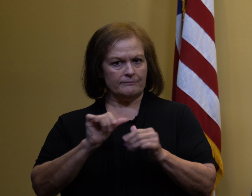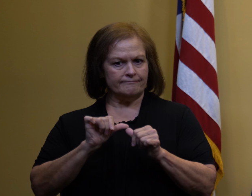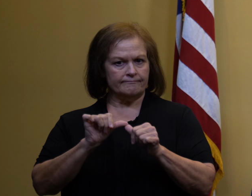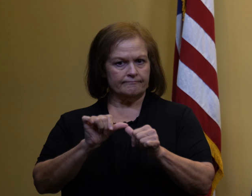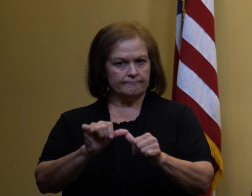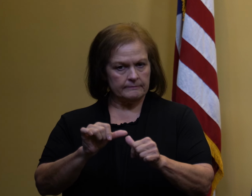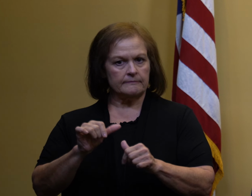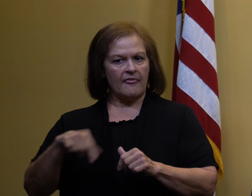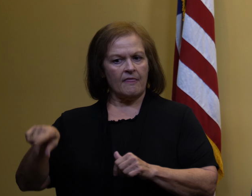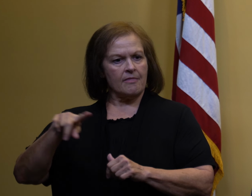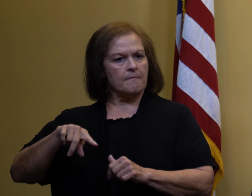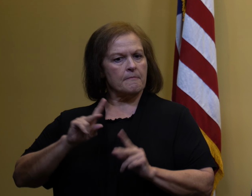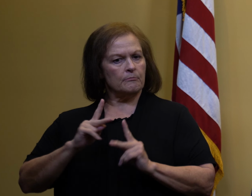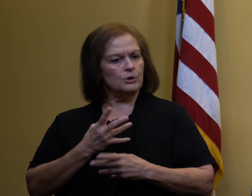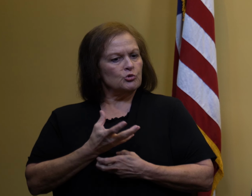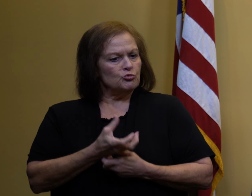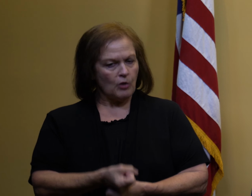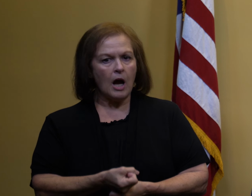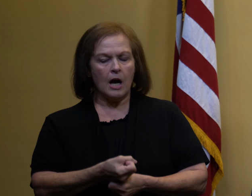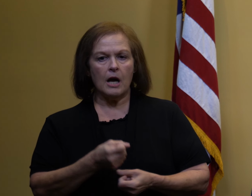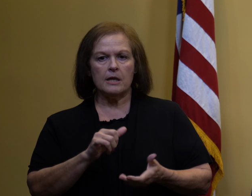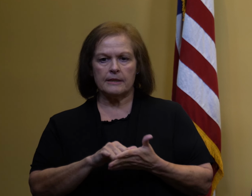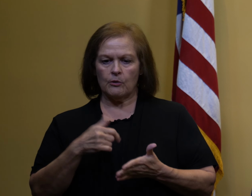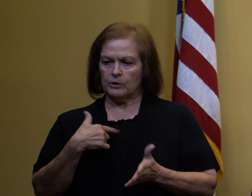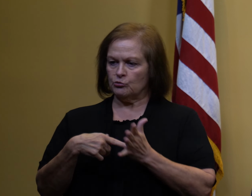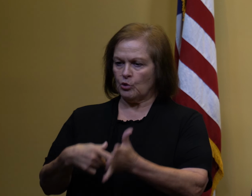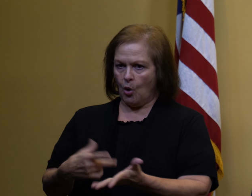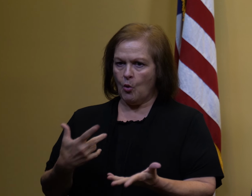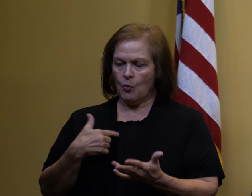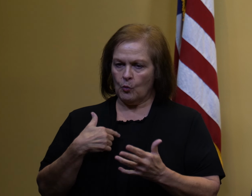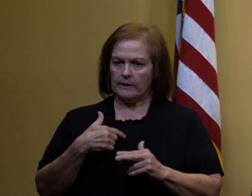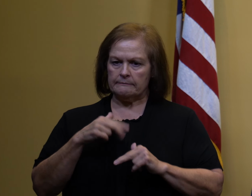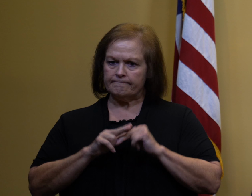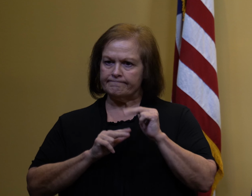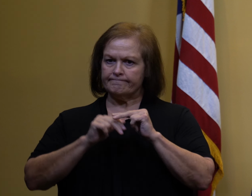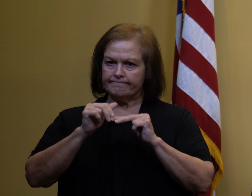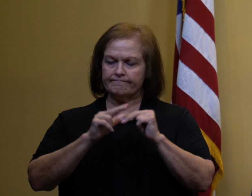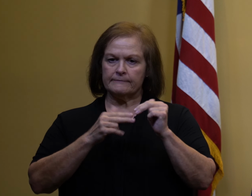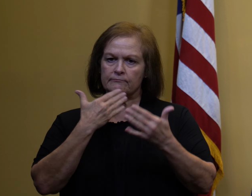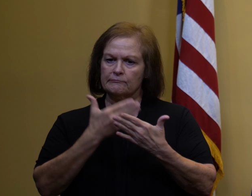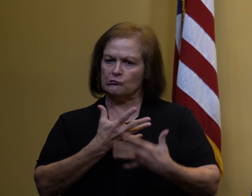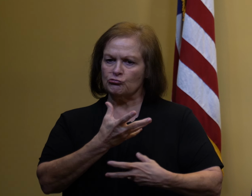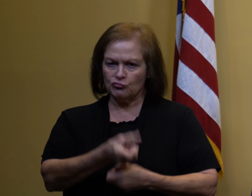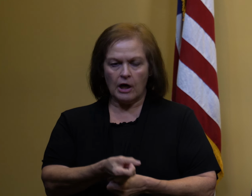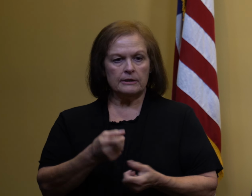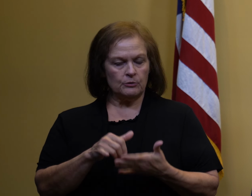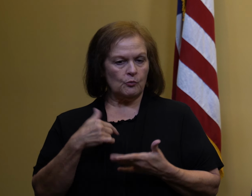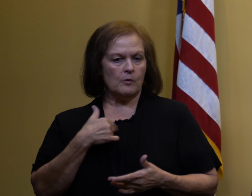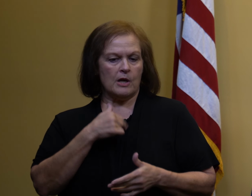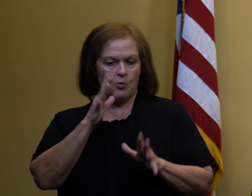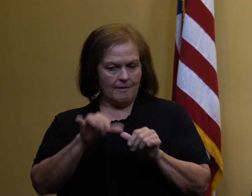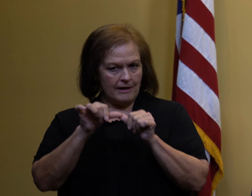I believe, trust that we're displaying, trust that's being built in the community, and that is something that we will continue